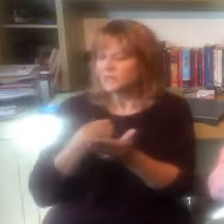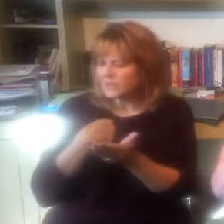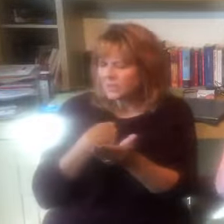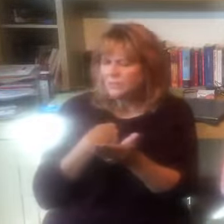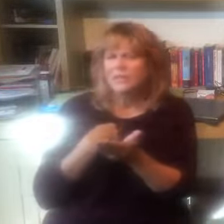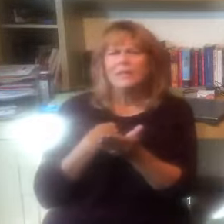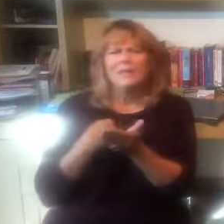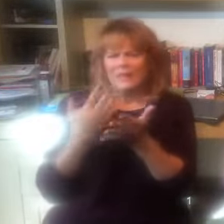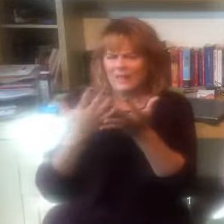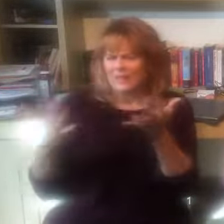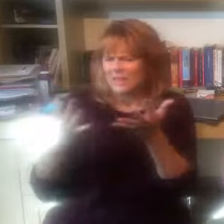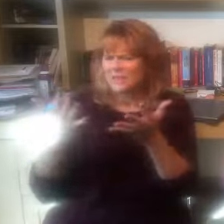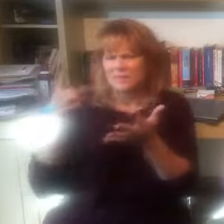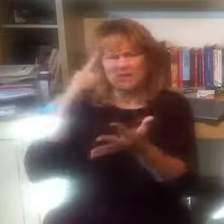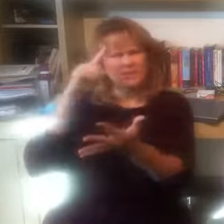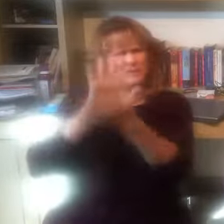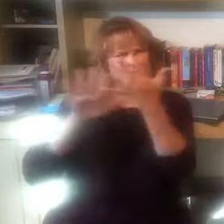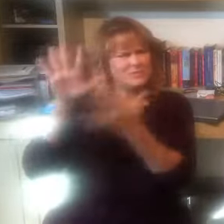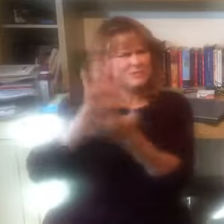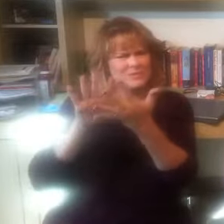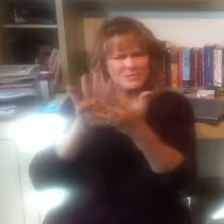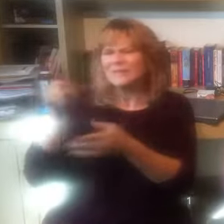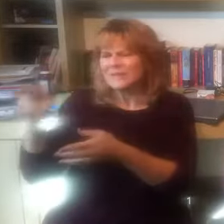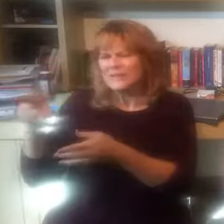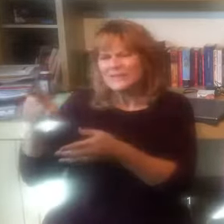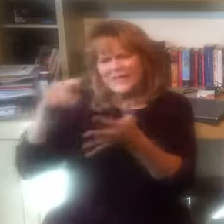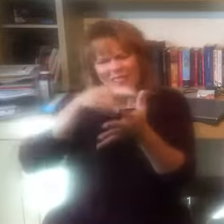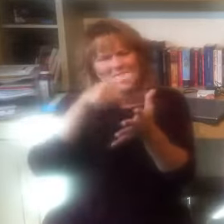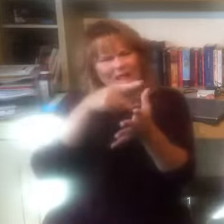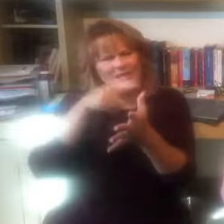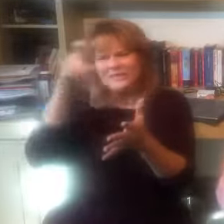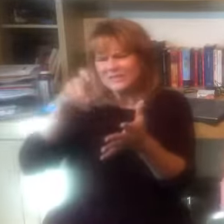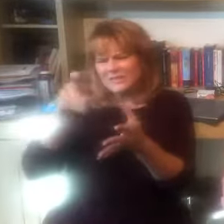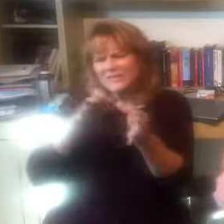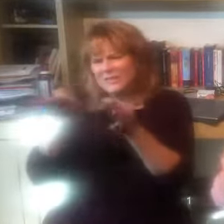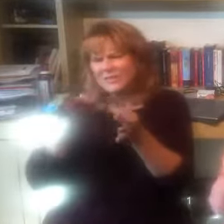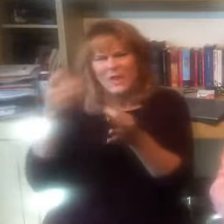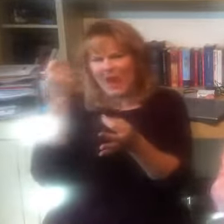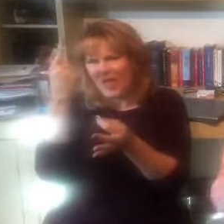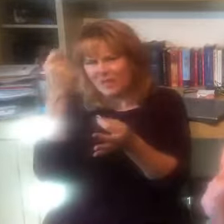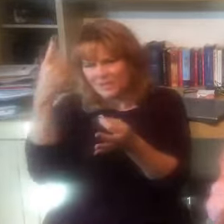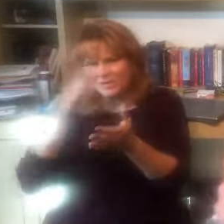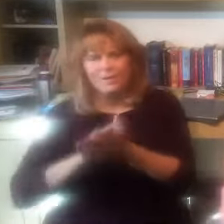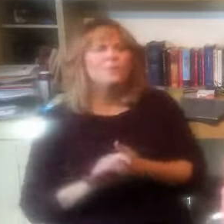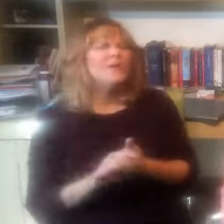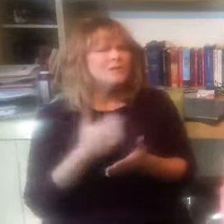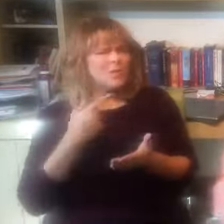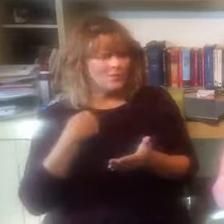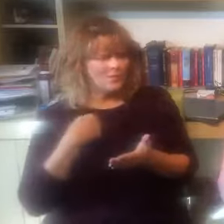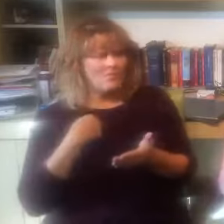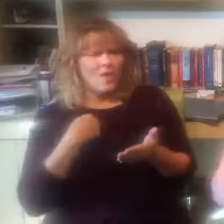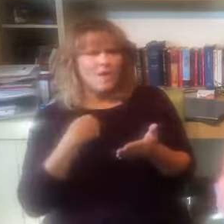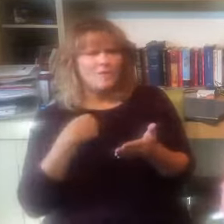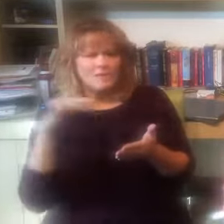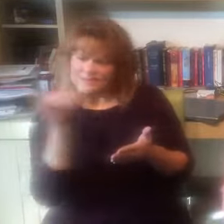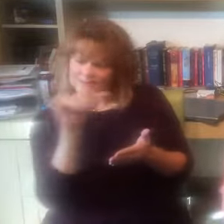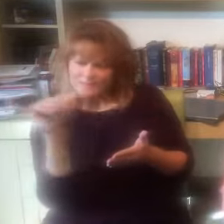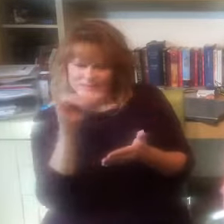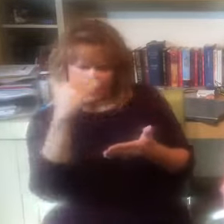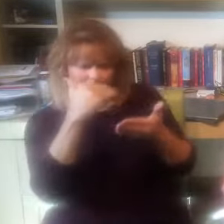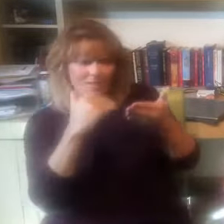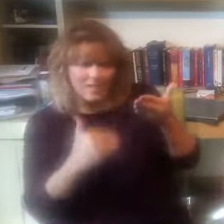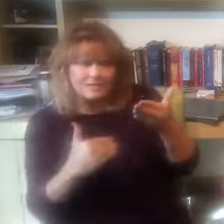to, you know, you need to explain this, because I don't know what you're talking about. And if I'm that way in our lessons, please make